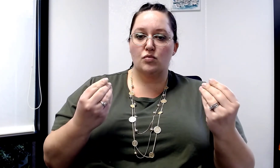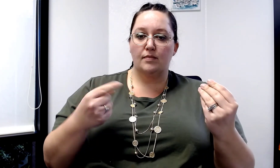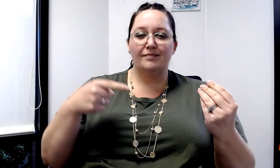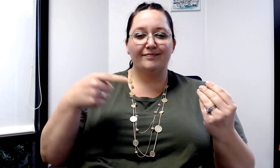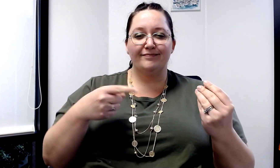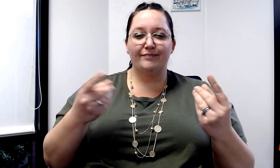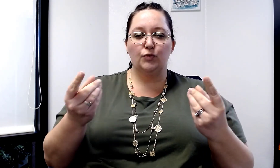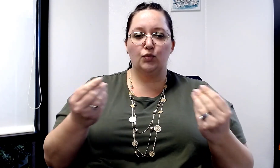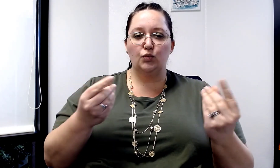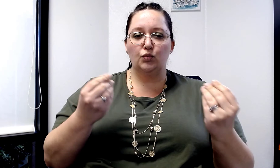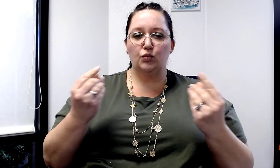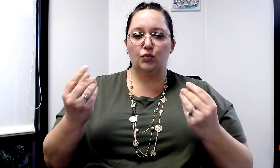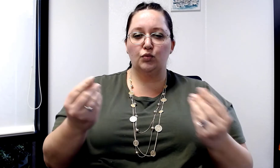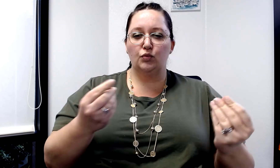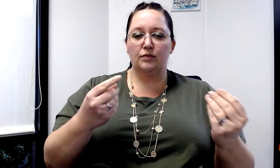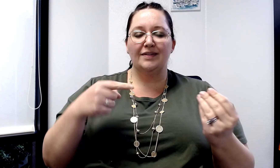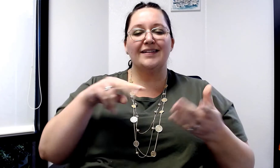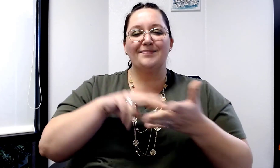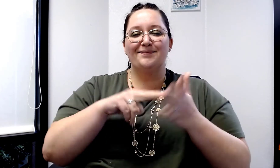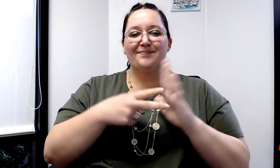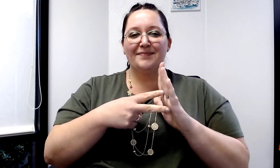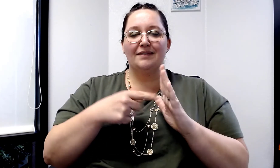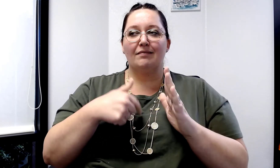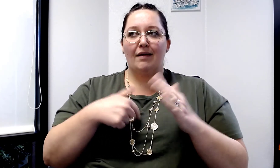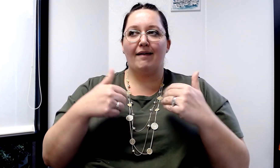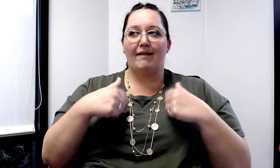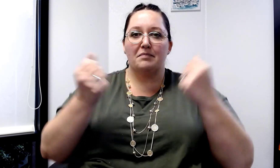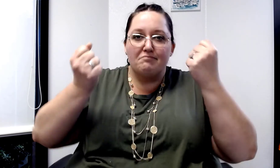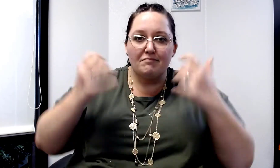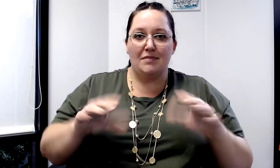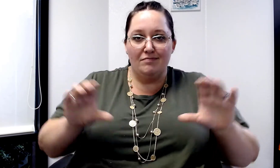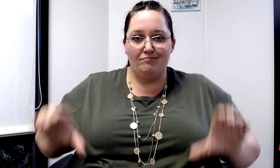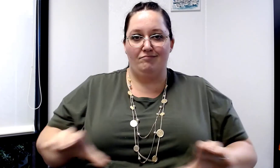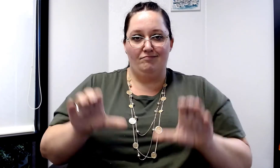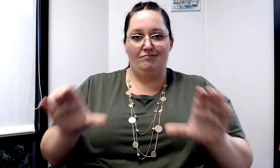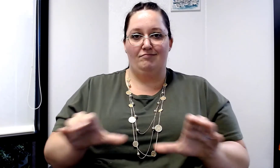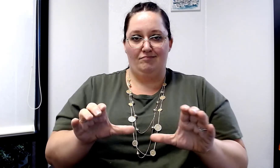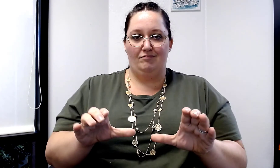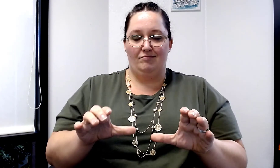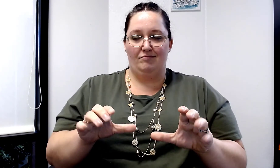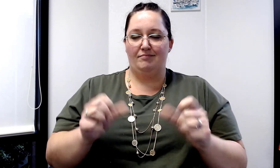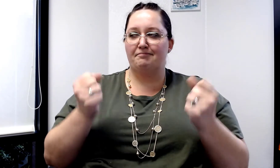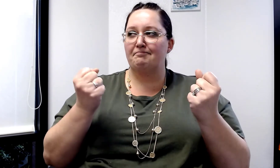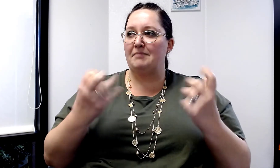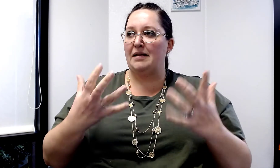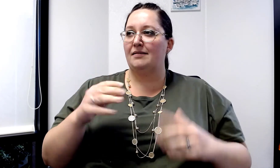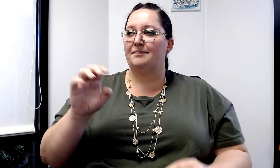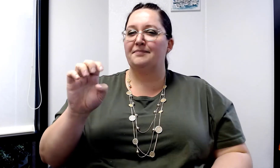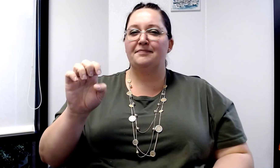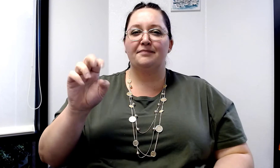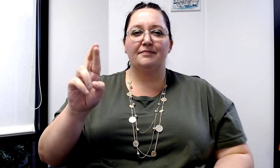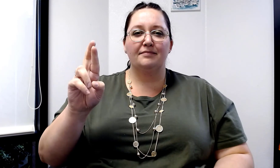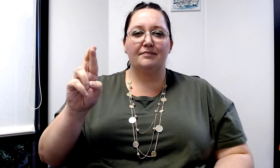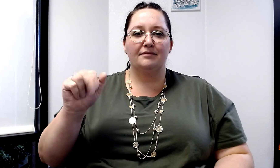to do. Right? This would be more for chores or errands. I have a lot that I need to get done.